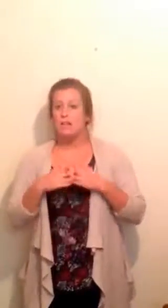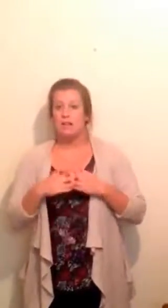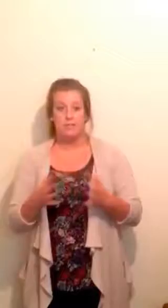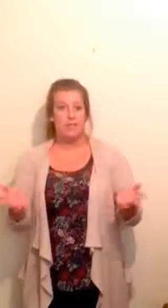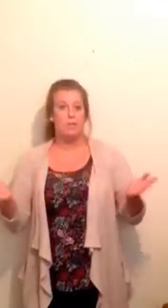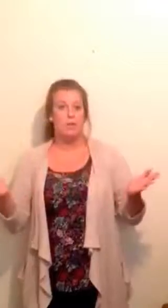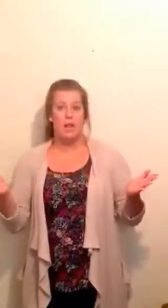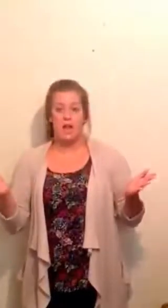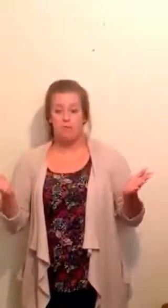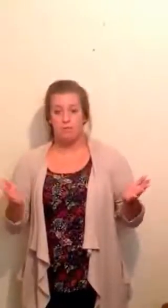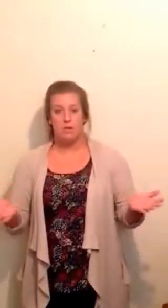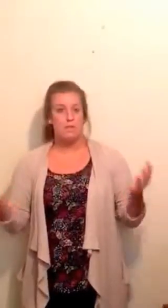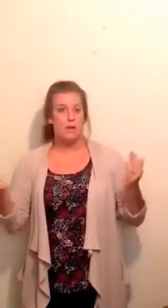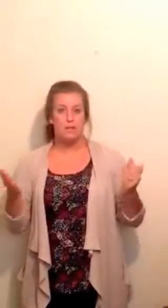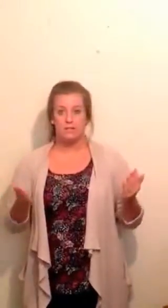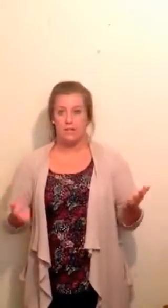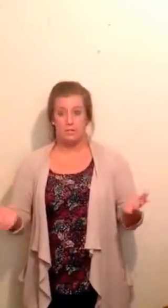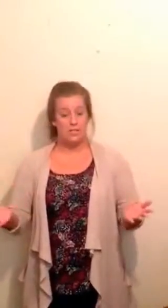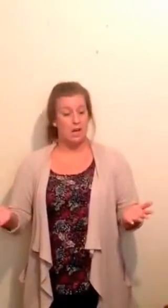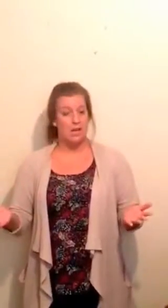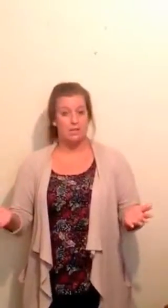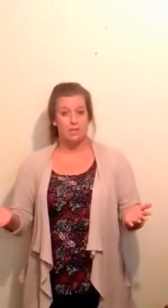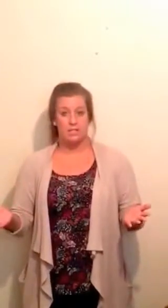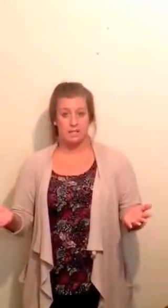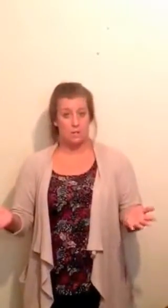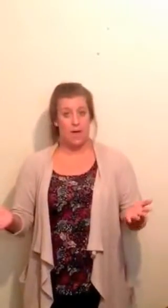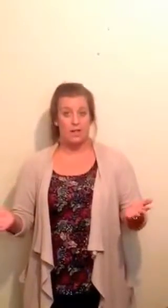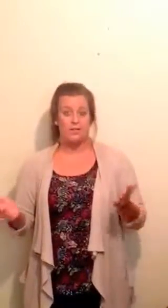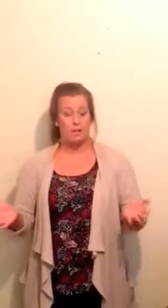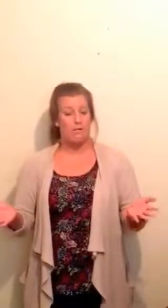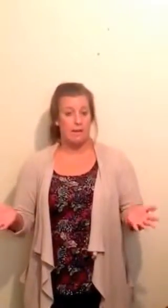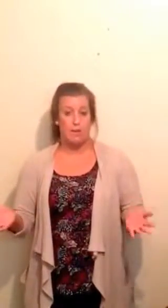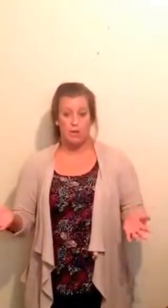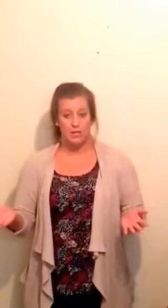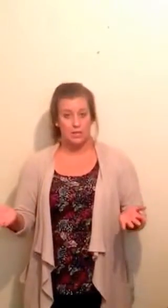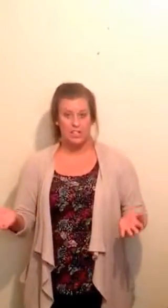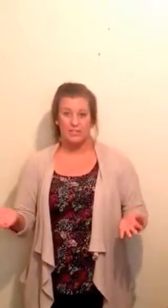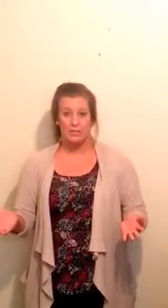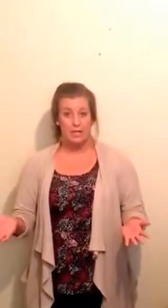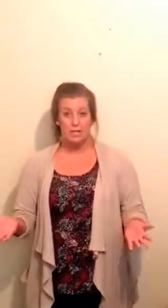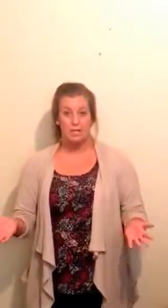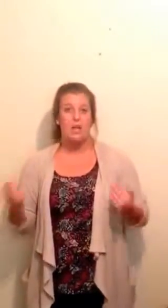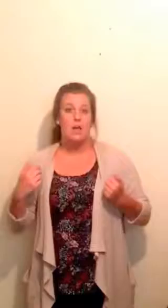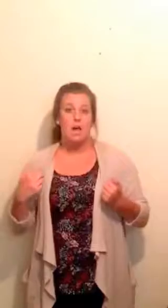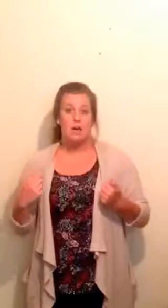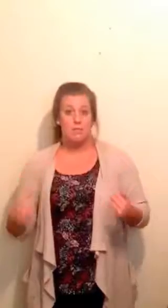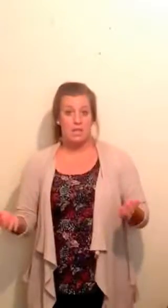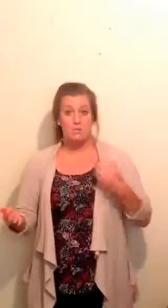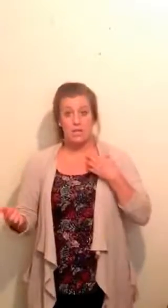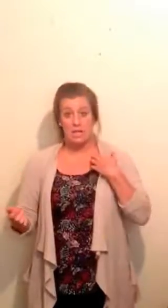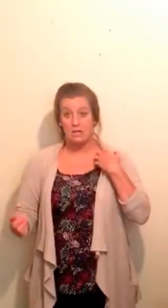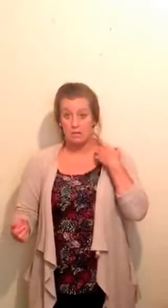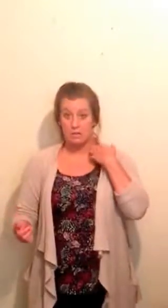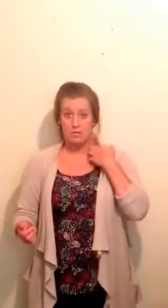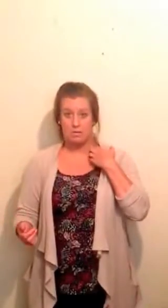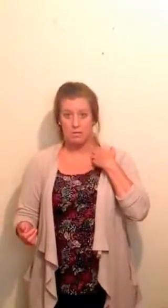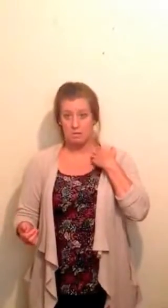they're available through email. They're available to talk after this as well if you have any more questions or information that you need to be able to